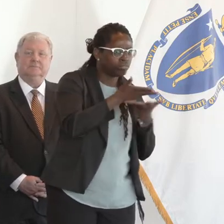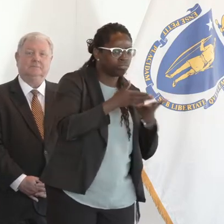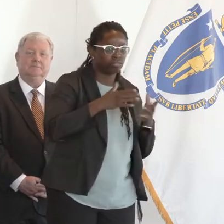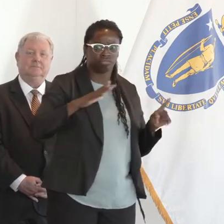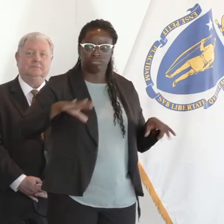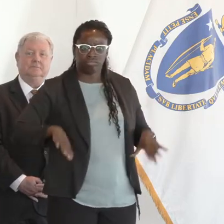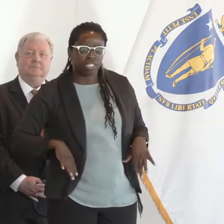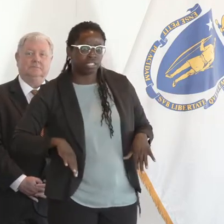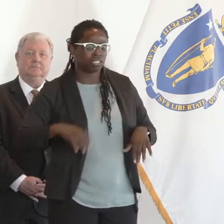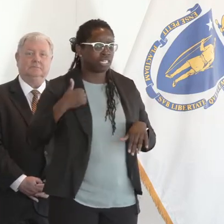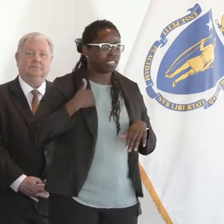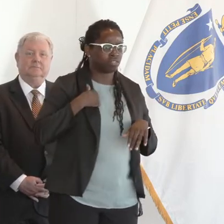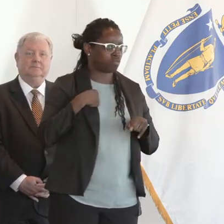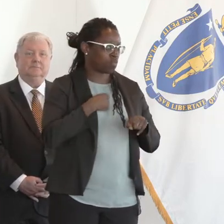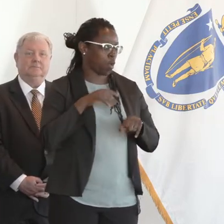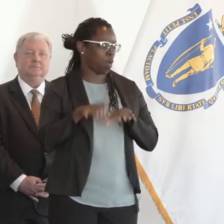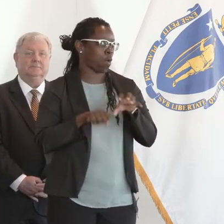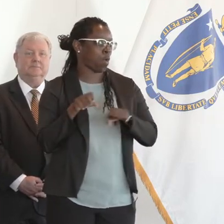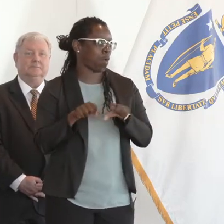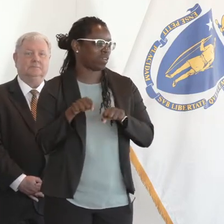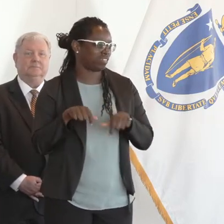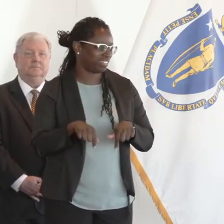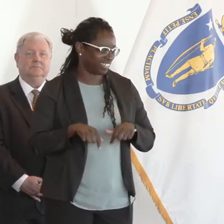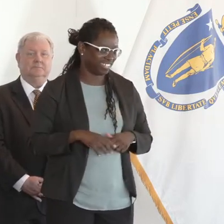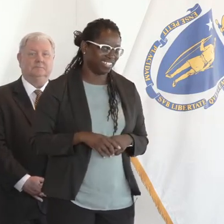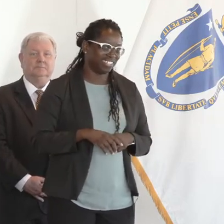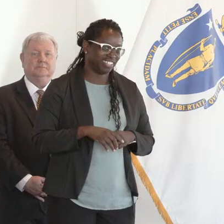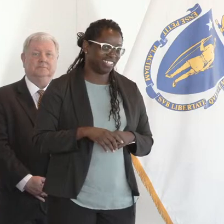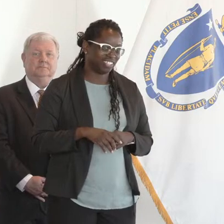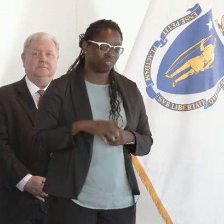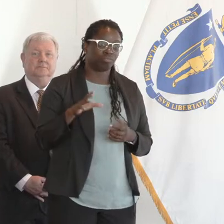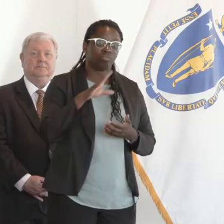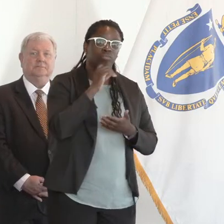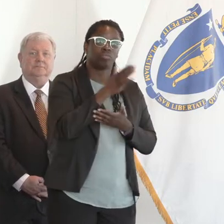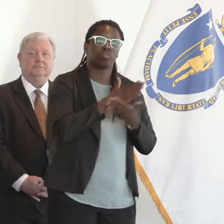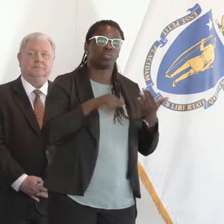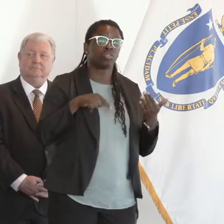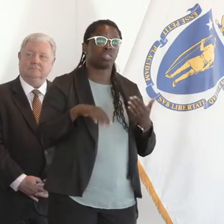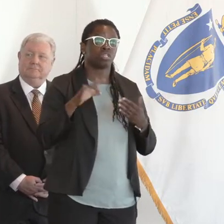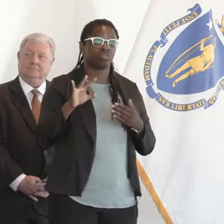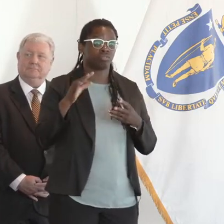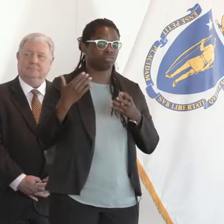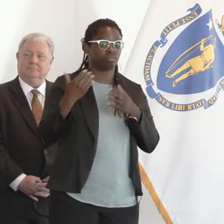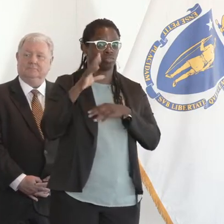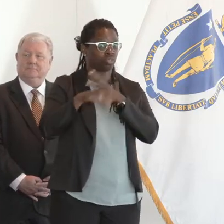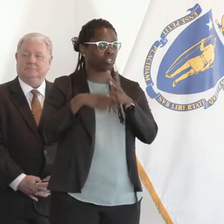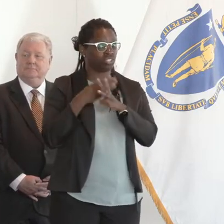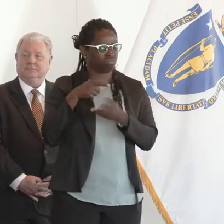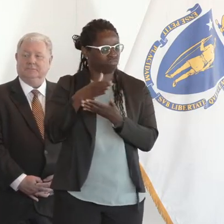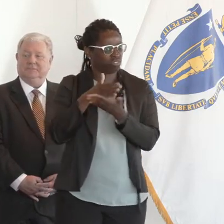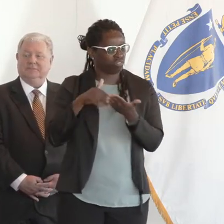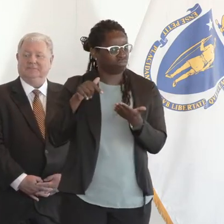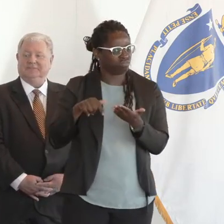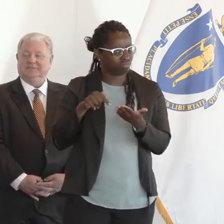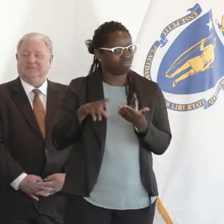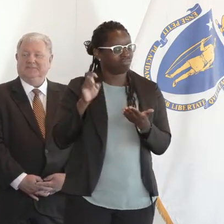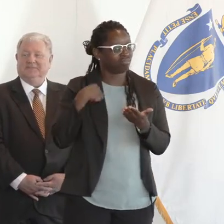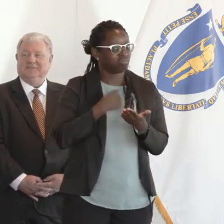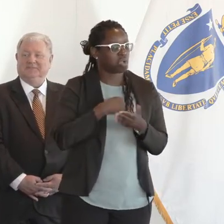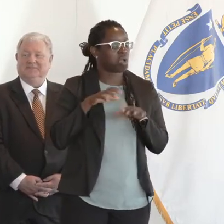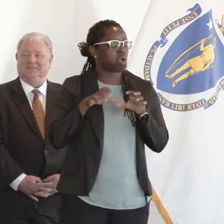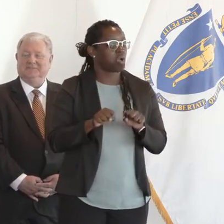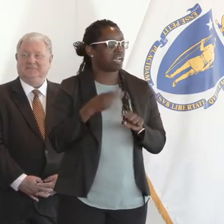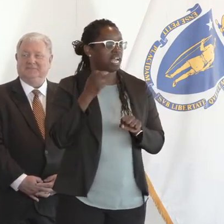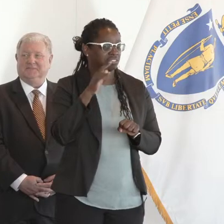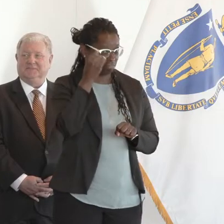We are the oldest part of the New World and the gateway to North America, and we like to take ownership, so we'll take ownership of you as well, Governor.